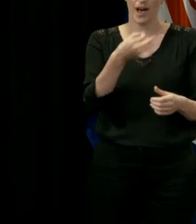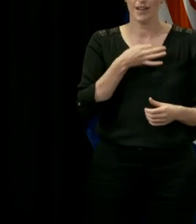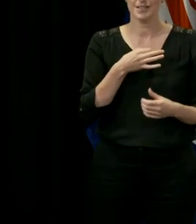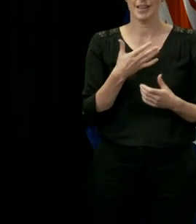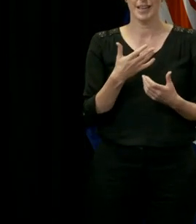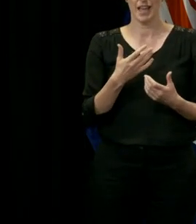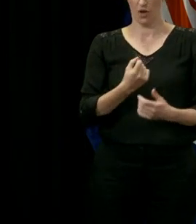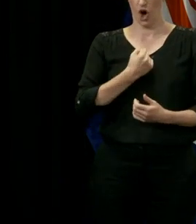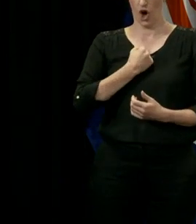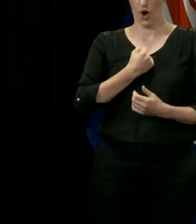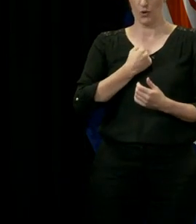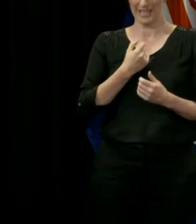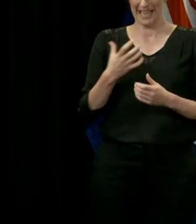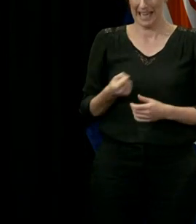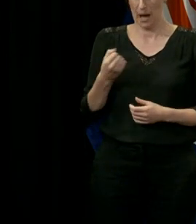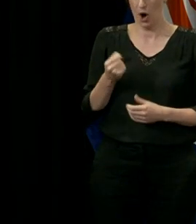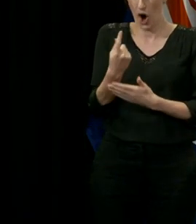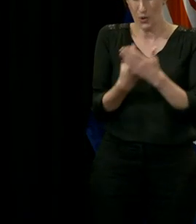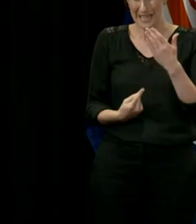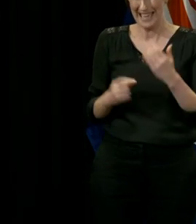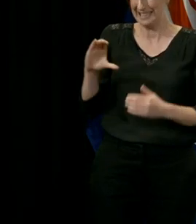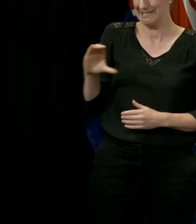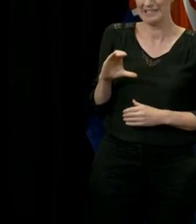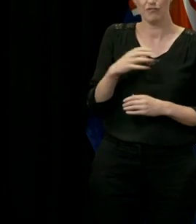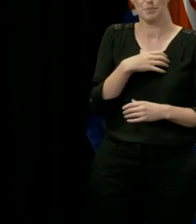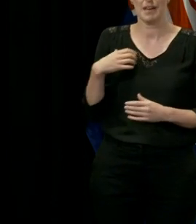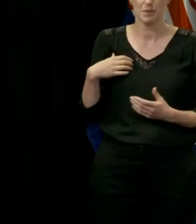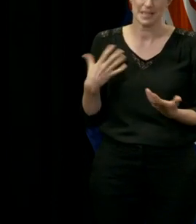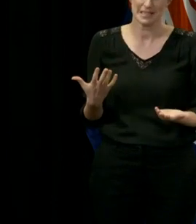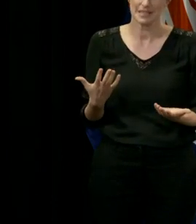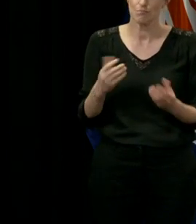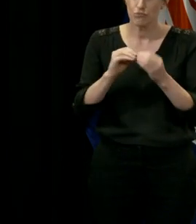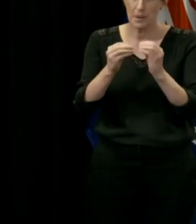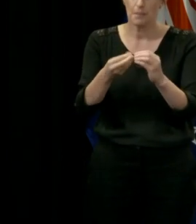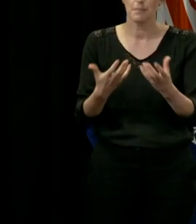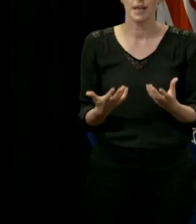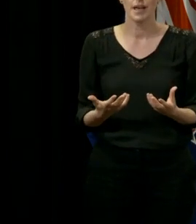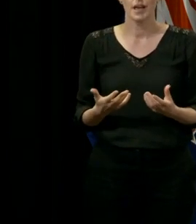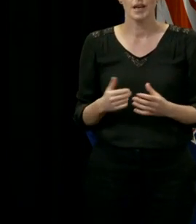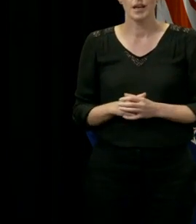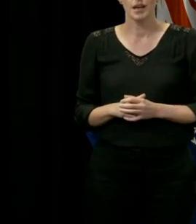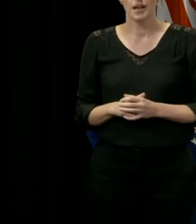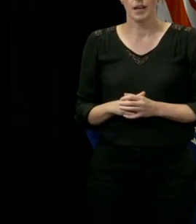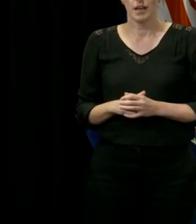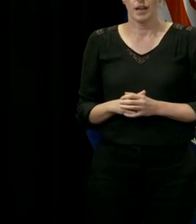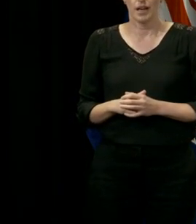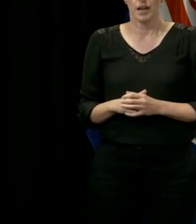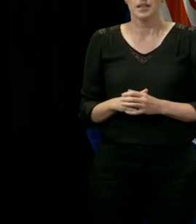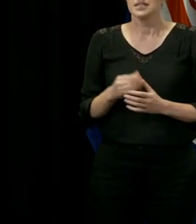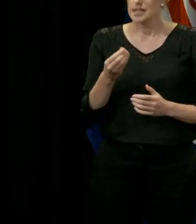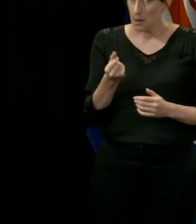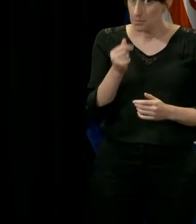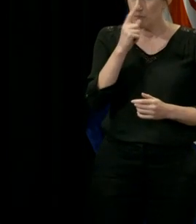does become very stressful and difficult. Bear in mind, for low-income New Zealanders, many of them are already in receipt of the accommodation